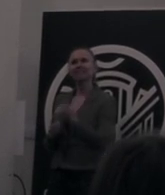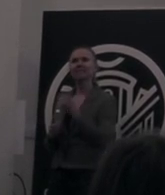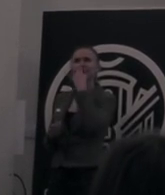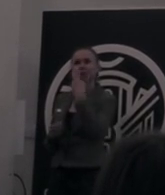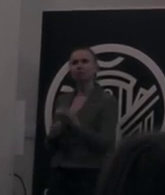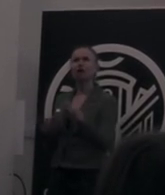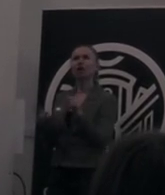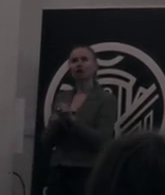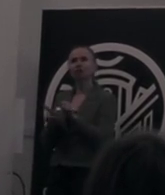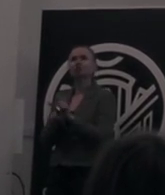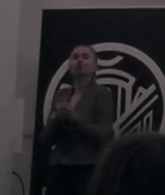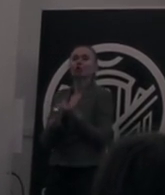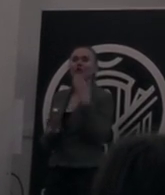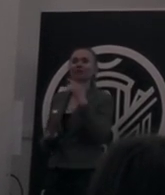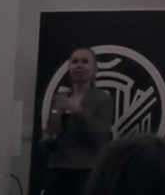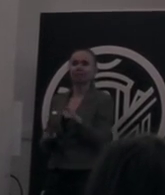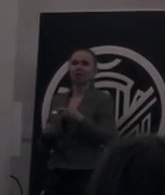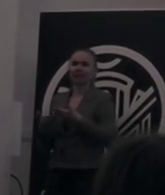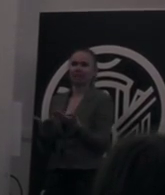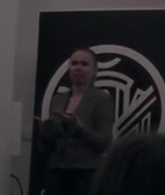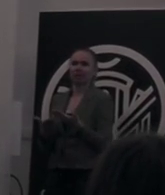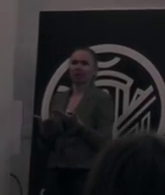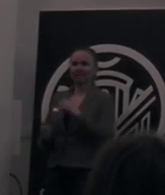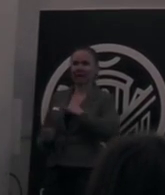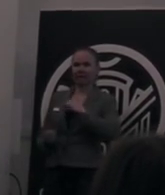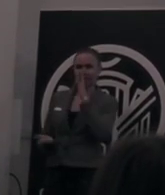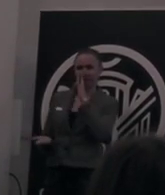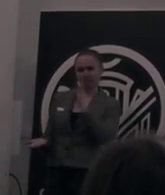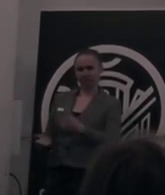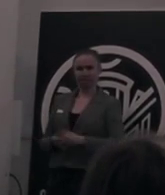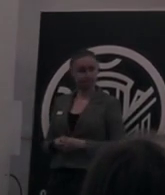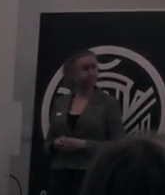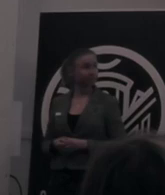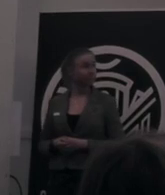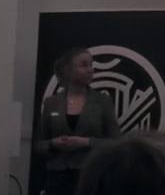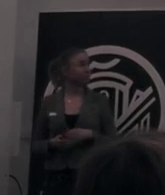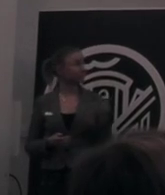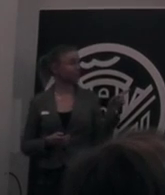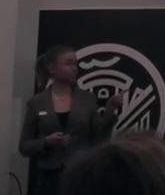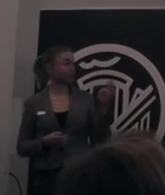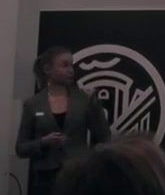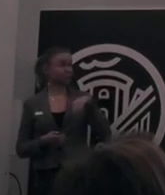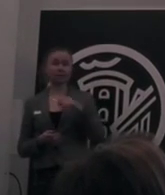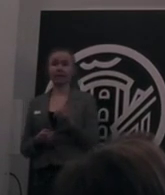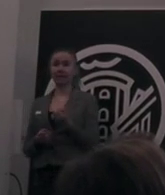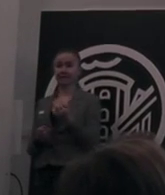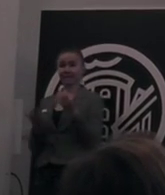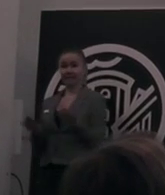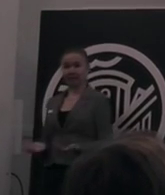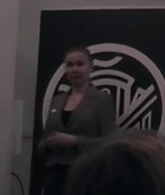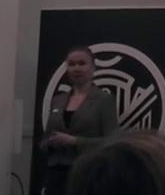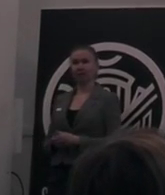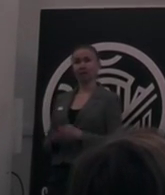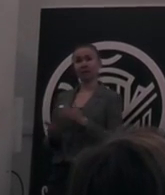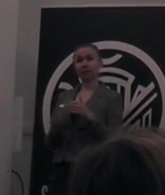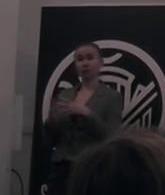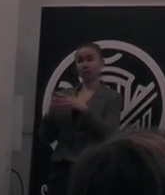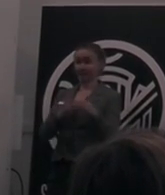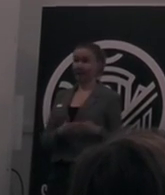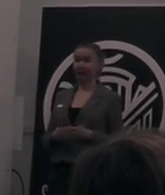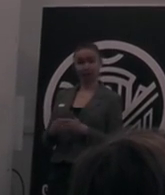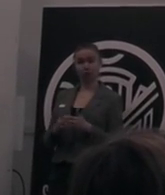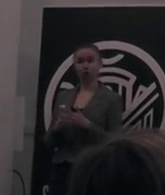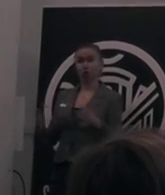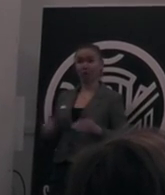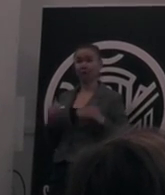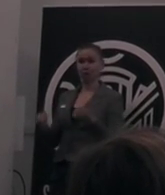own self-interest to help you, and it certainly is. There's Lilla today. We've got great progress in the U.S. I know some of you